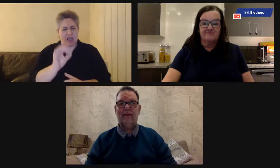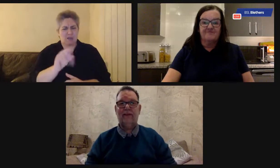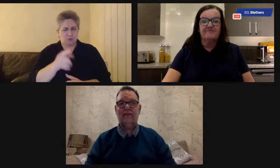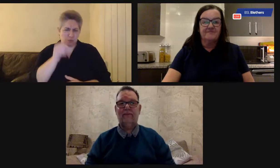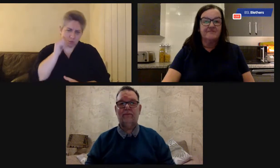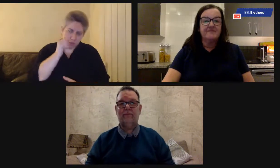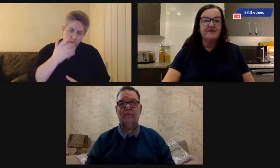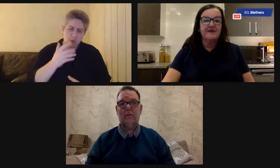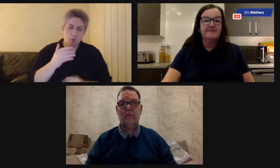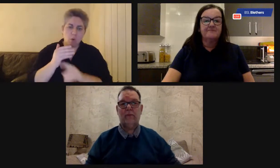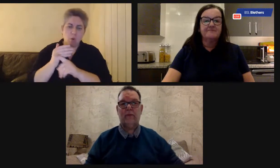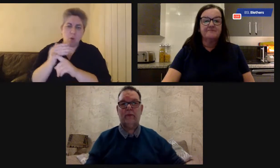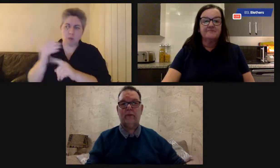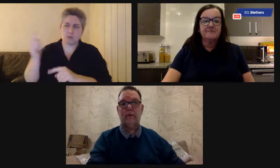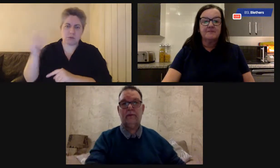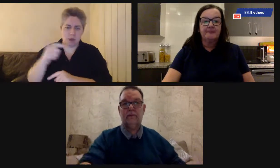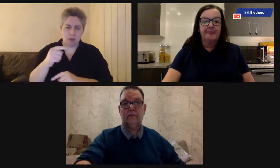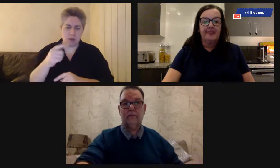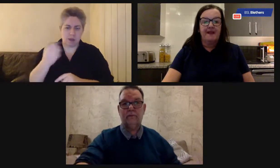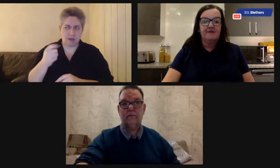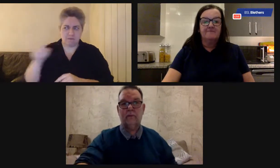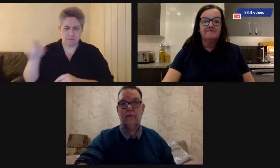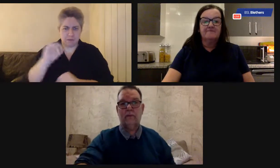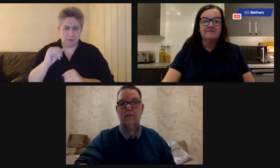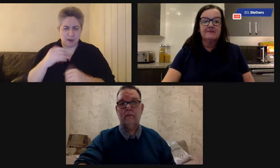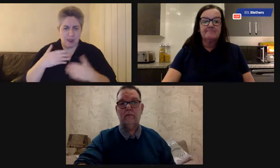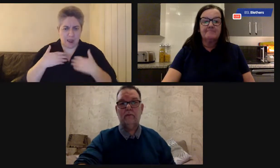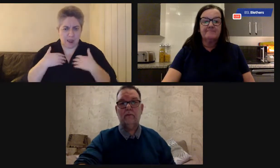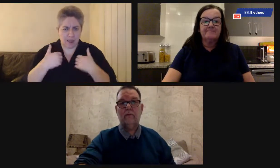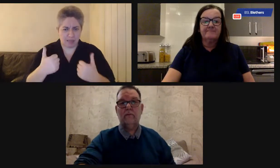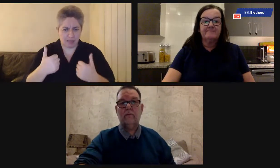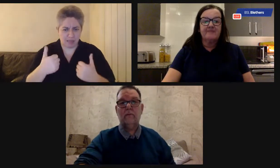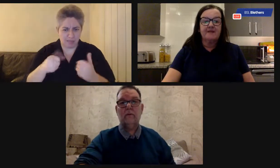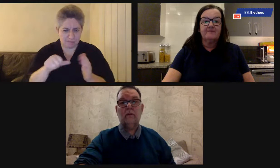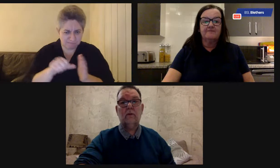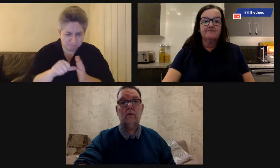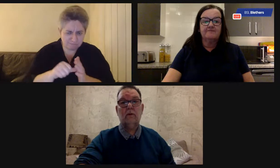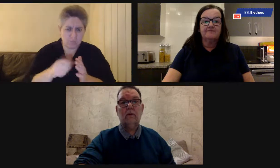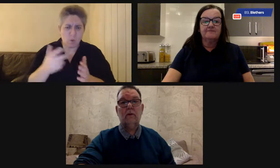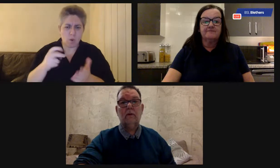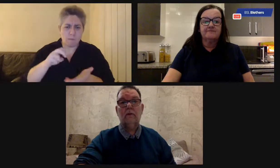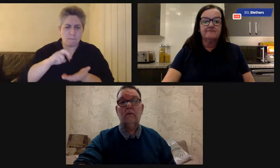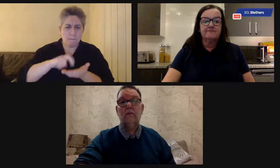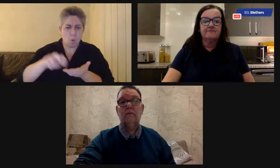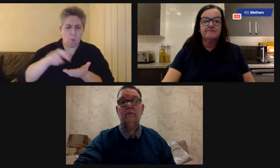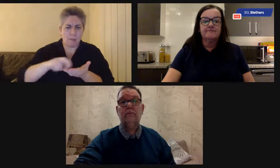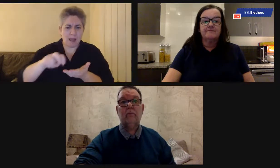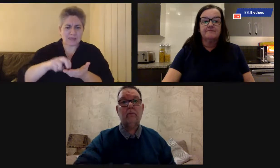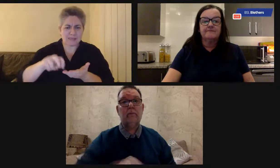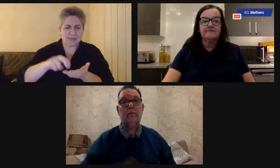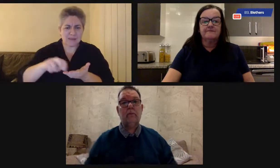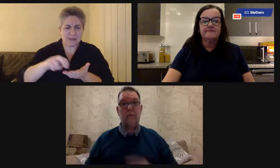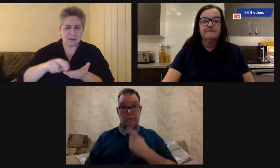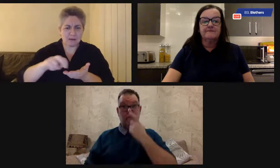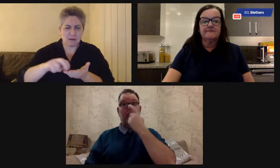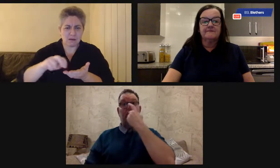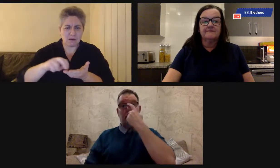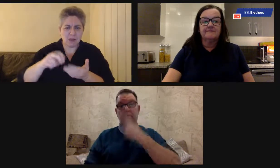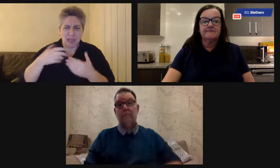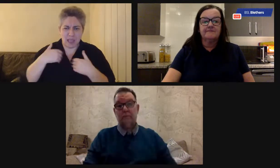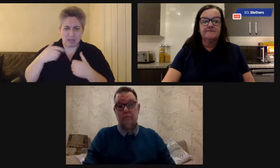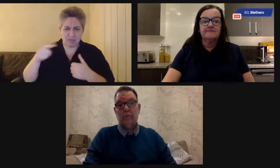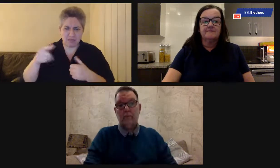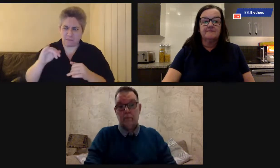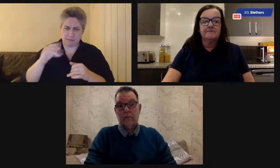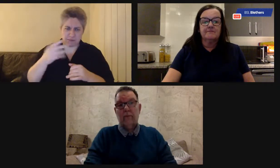they can decide what they want to do. Okay, so if you've got maybe some older people maybe have